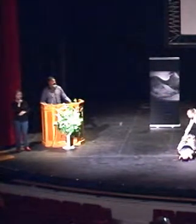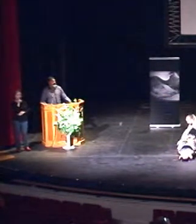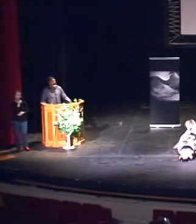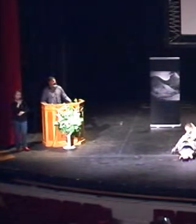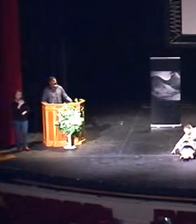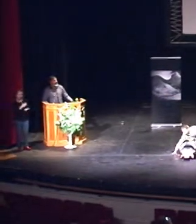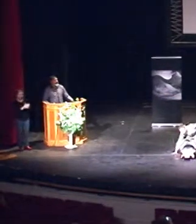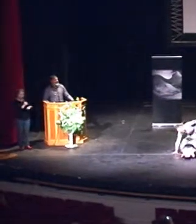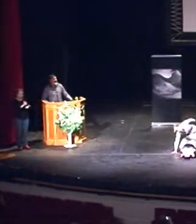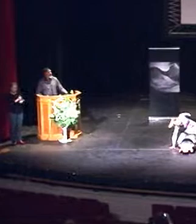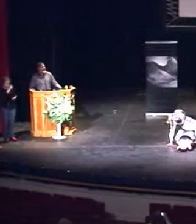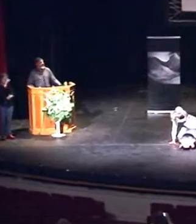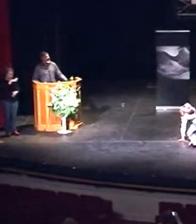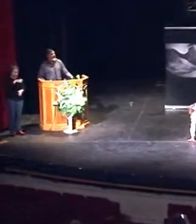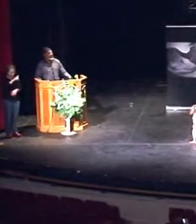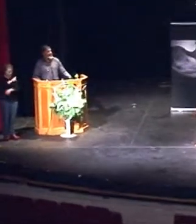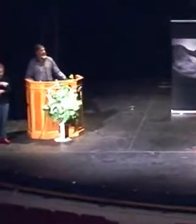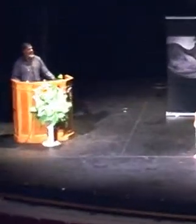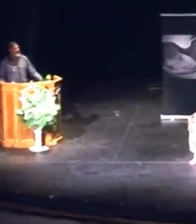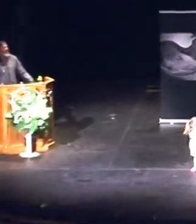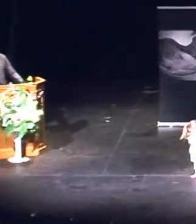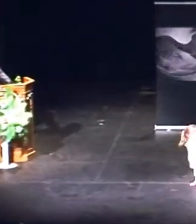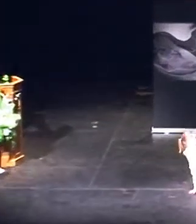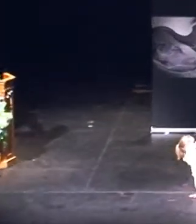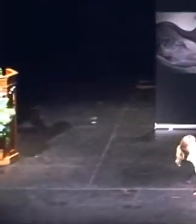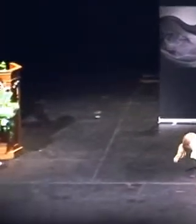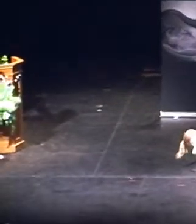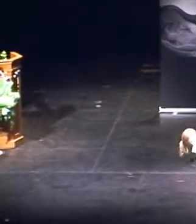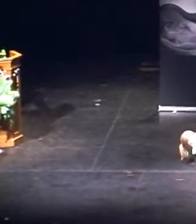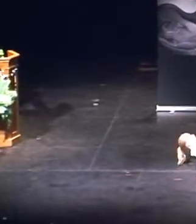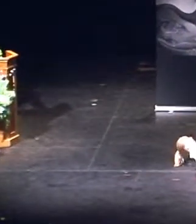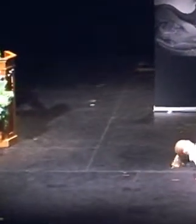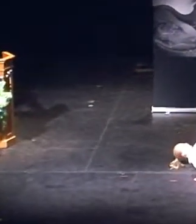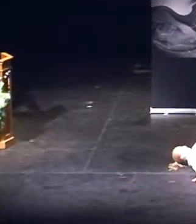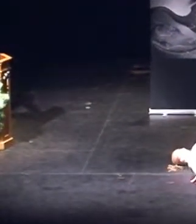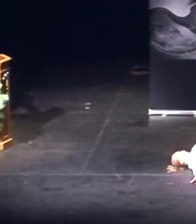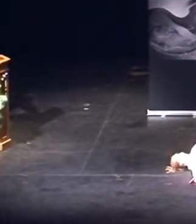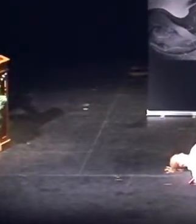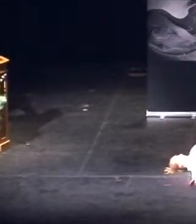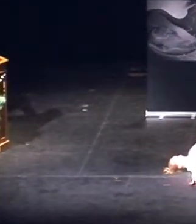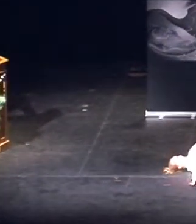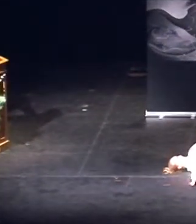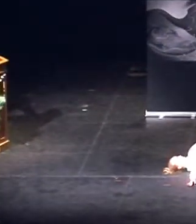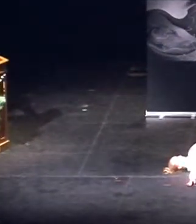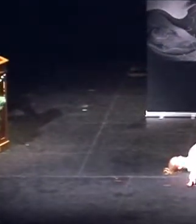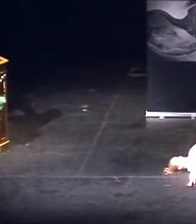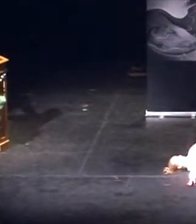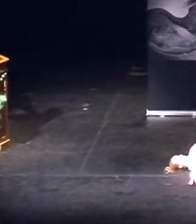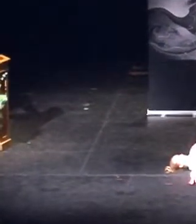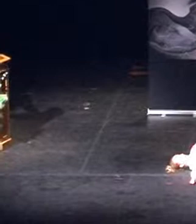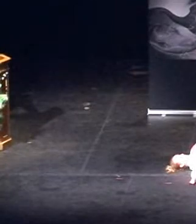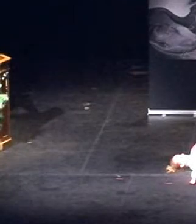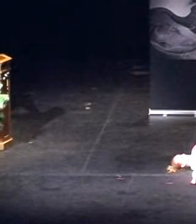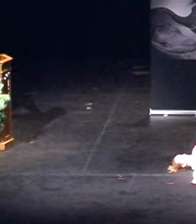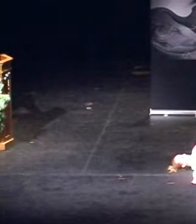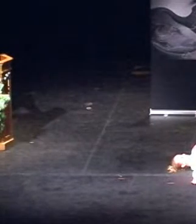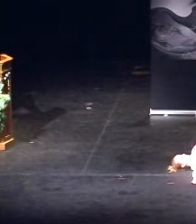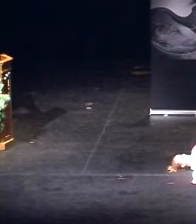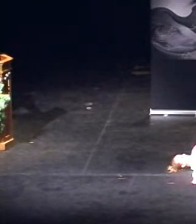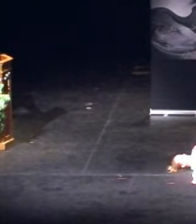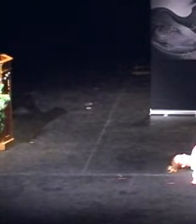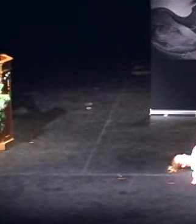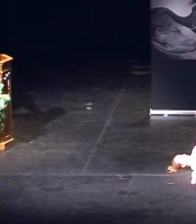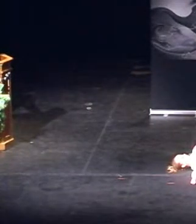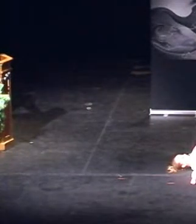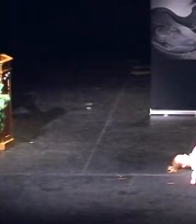this man in need, what will happen to me? The question is, if I do not stop to